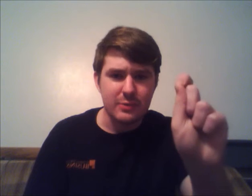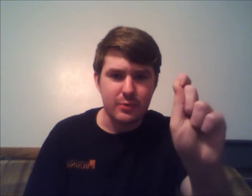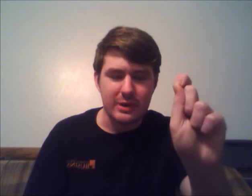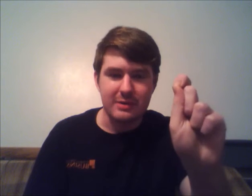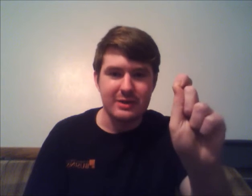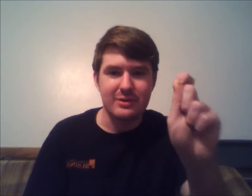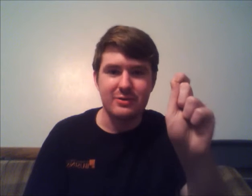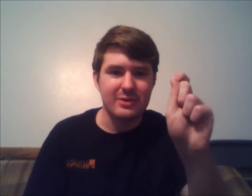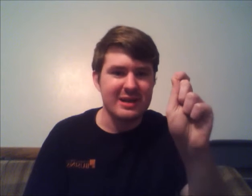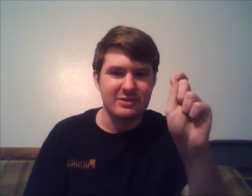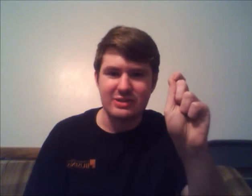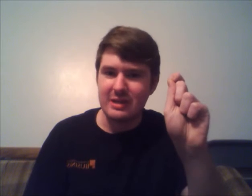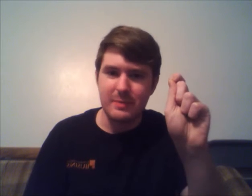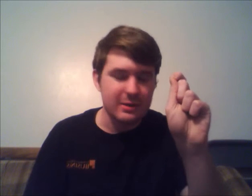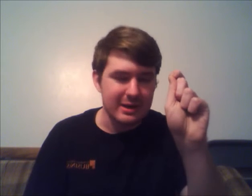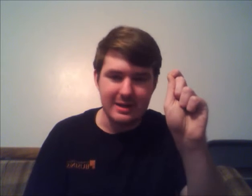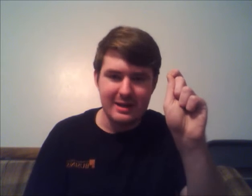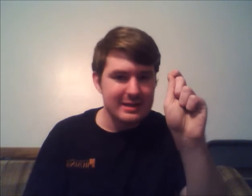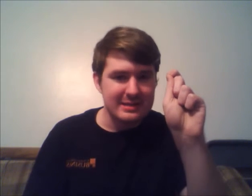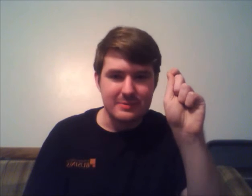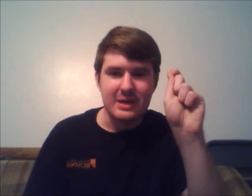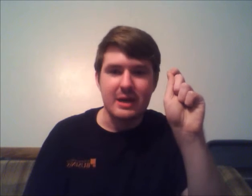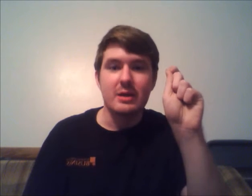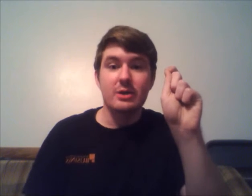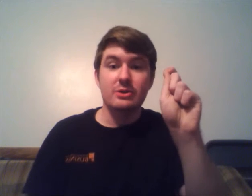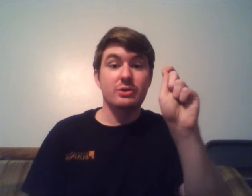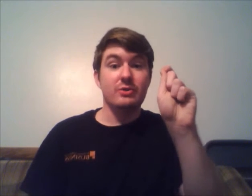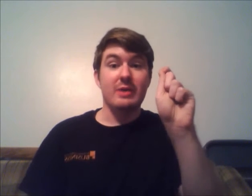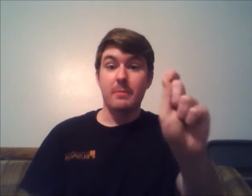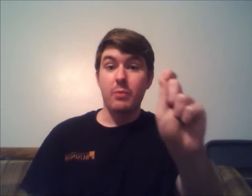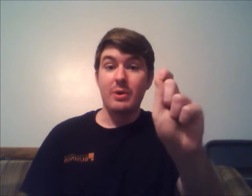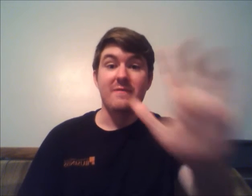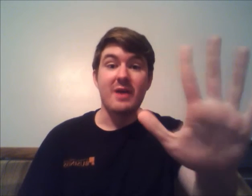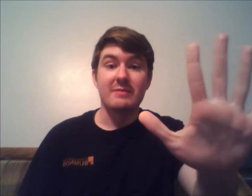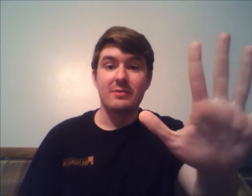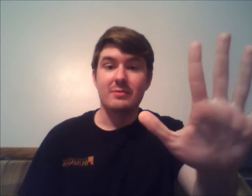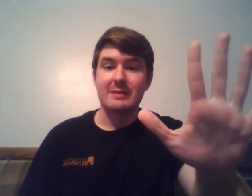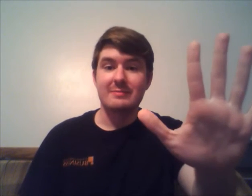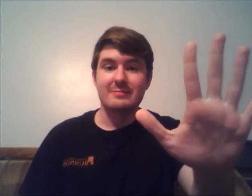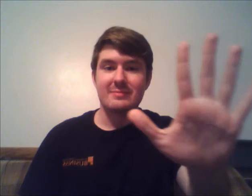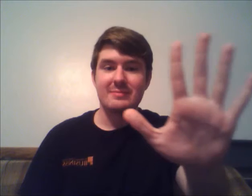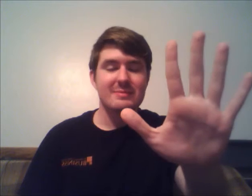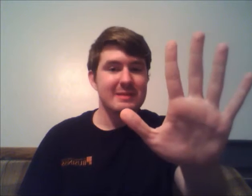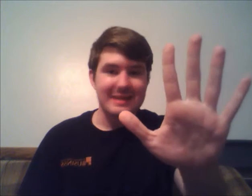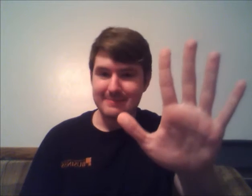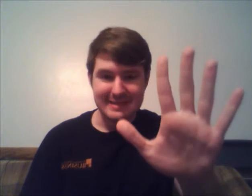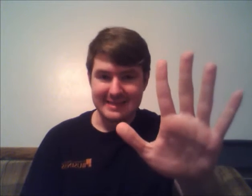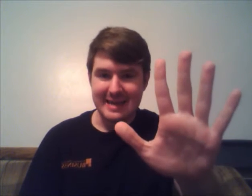point, right? You can do kind of just like a period, same sign. So you can do like 0.5, right? Piece of cake.